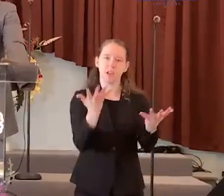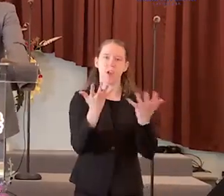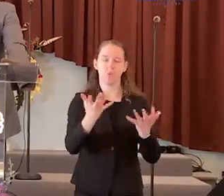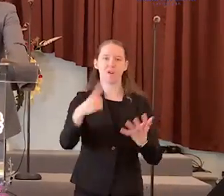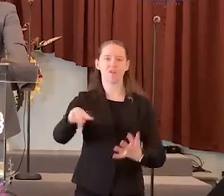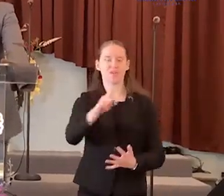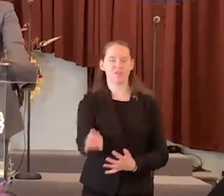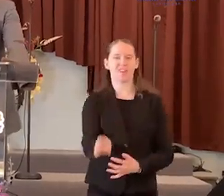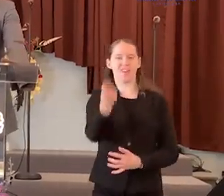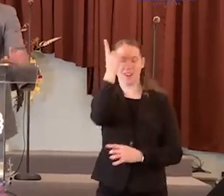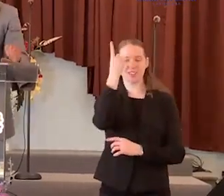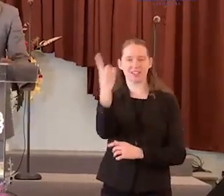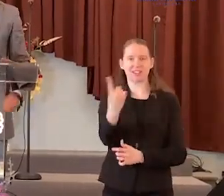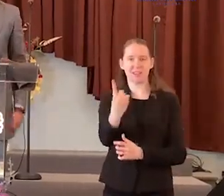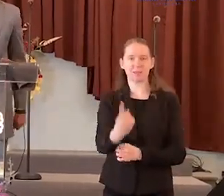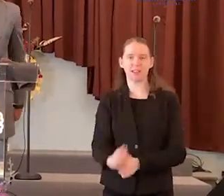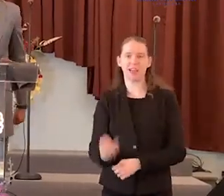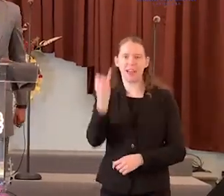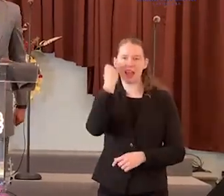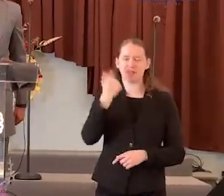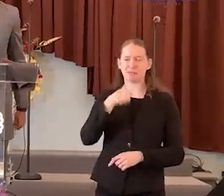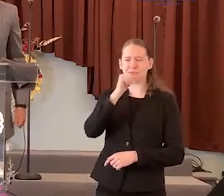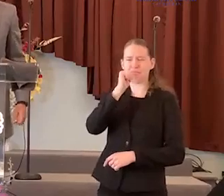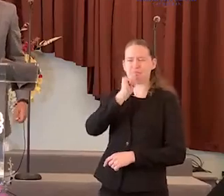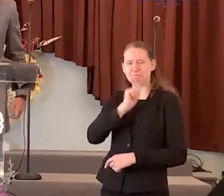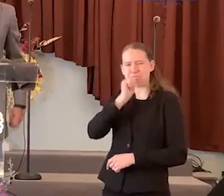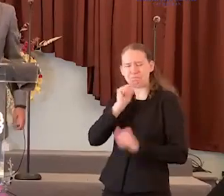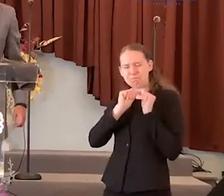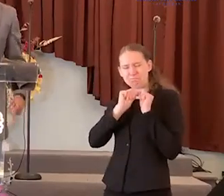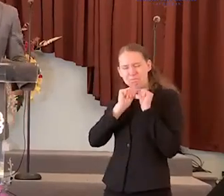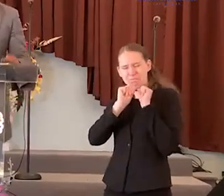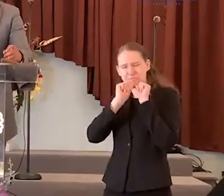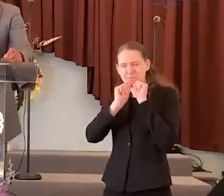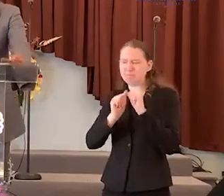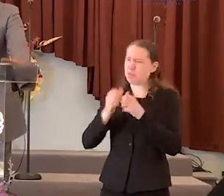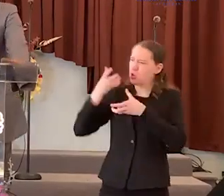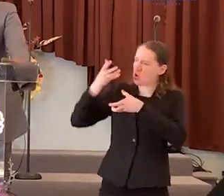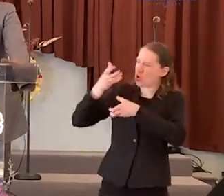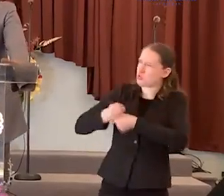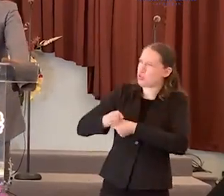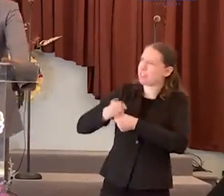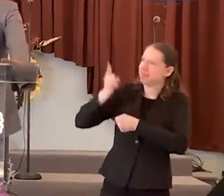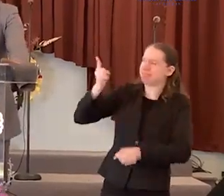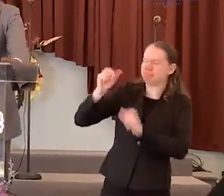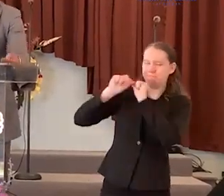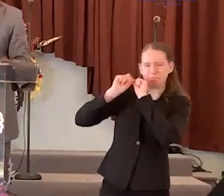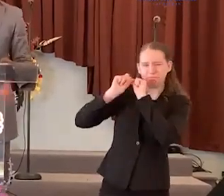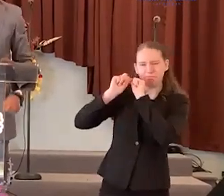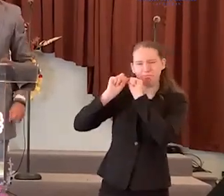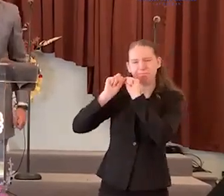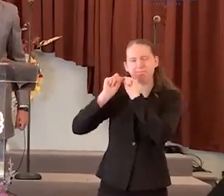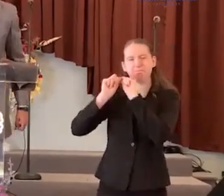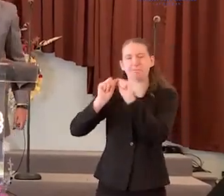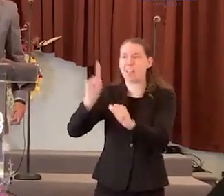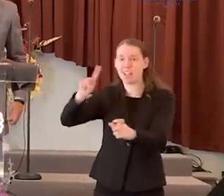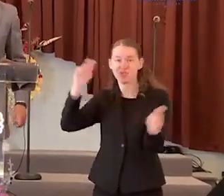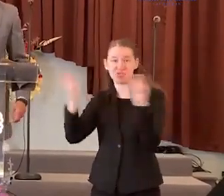would understand, if I can hold on to God's unchanging hands. Hold